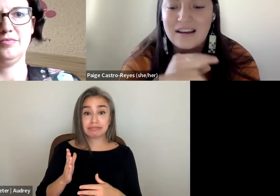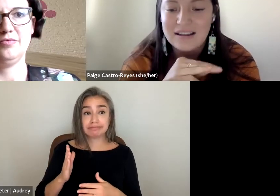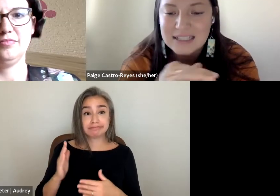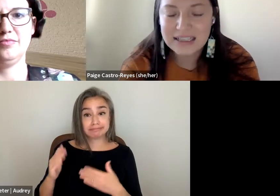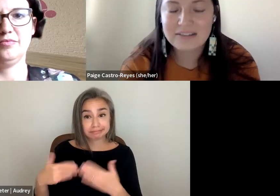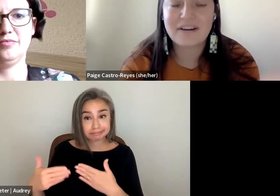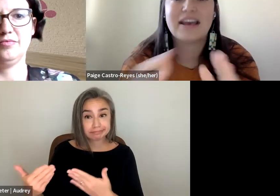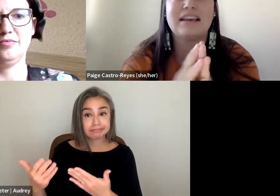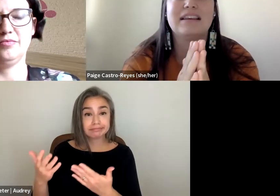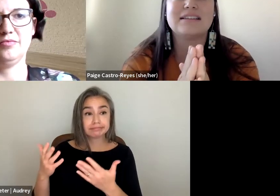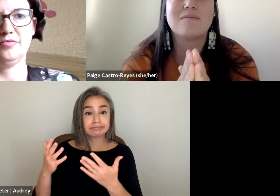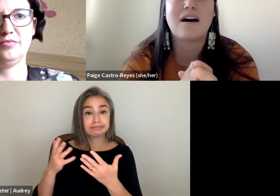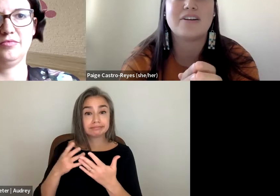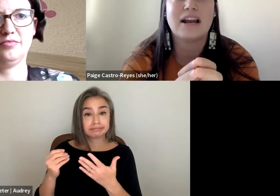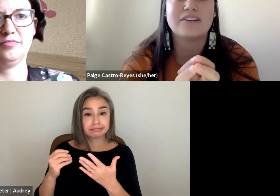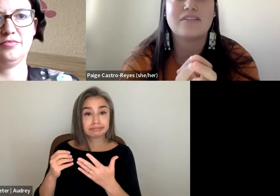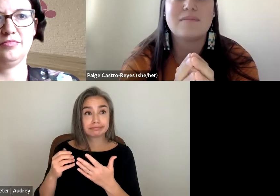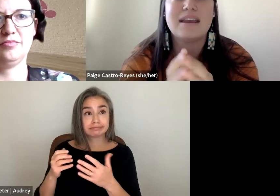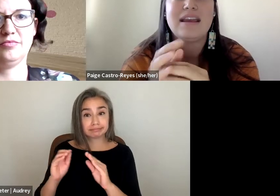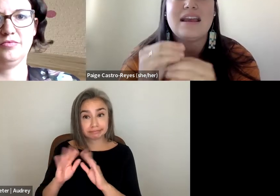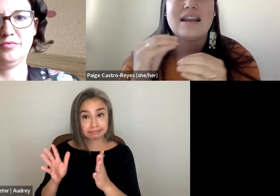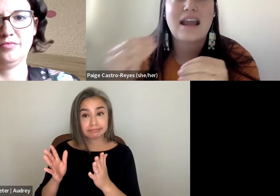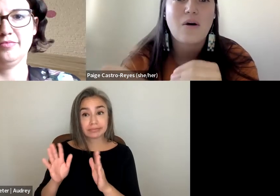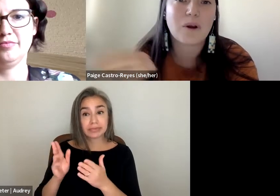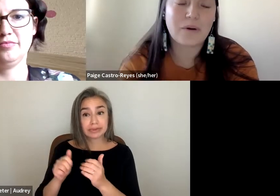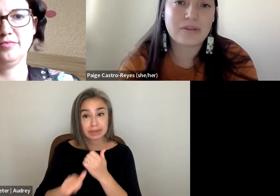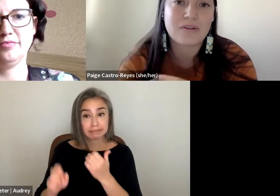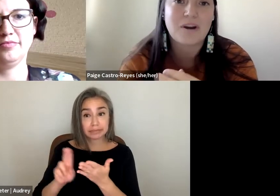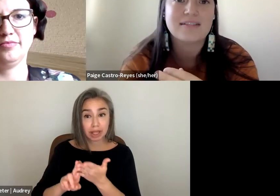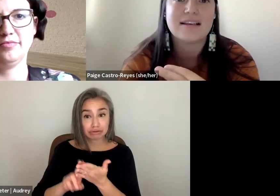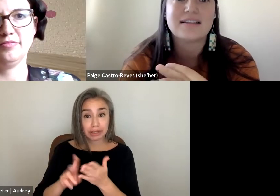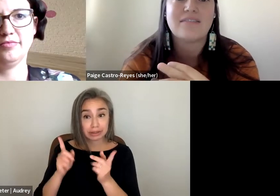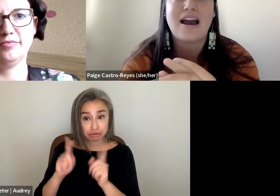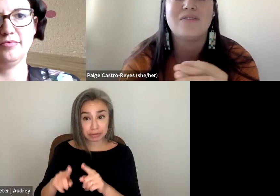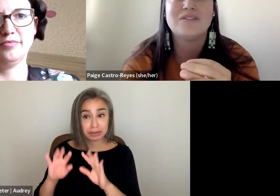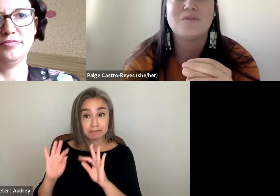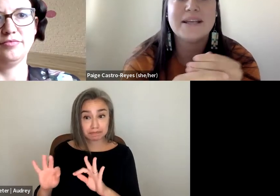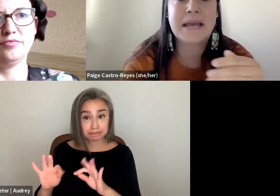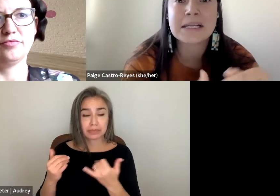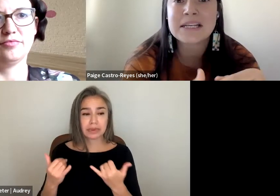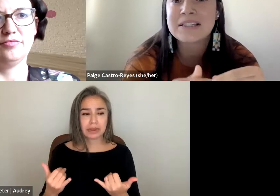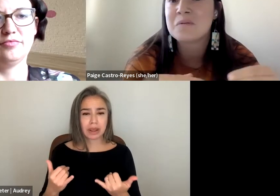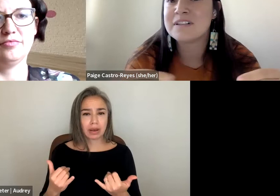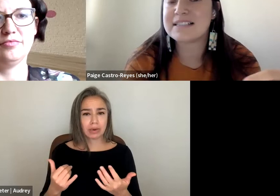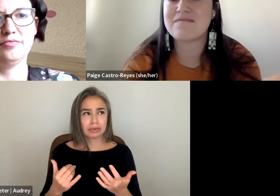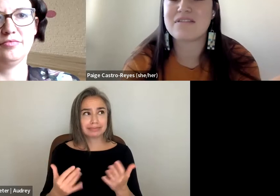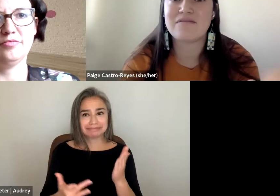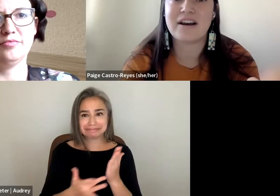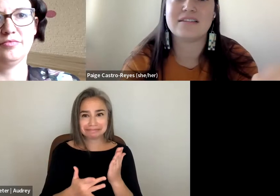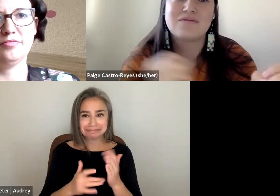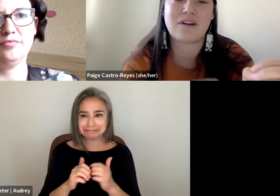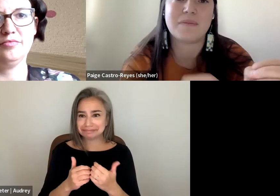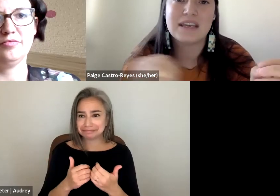and solidifying the subcontract agreement, now we're going through the process of how do I technically receive